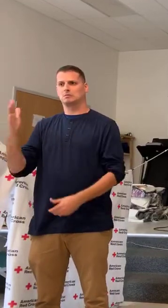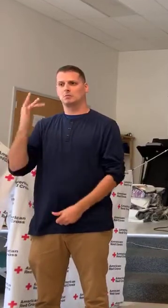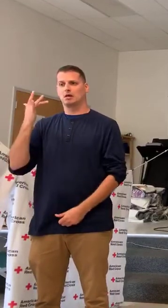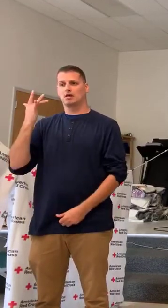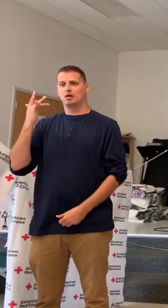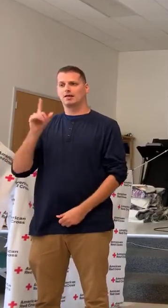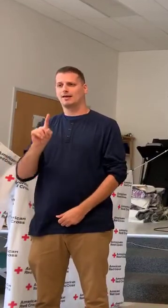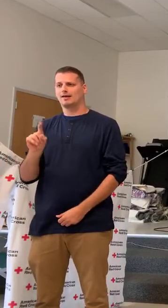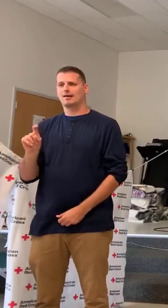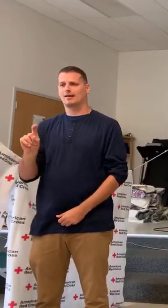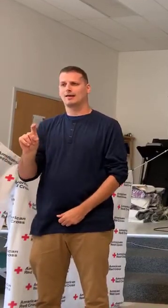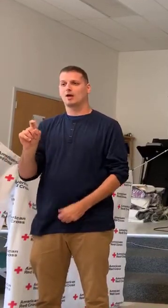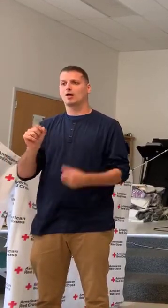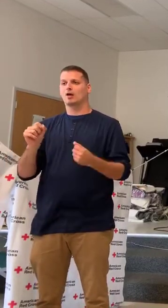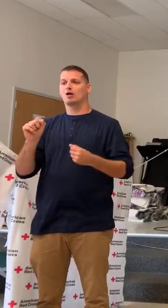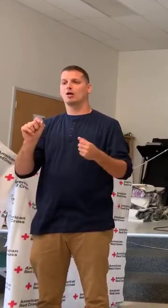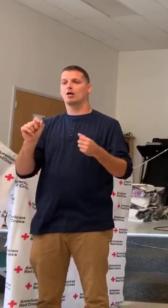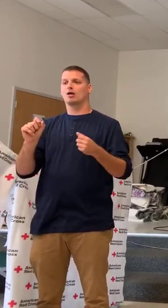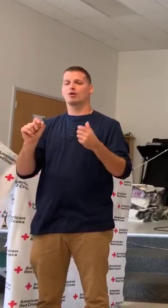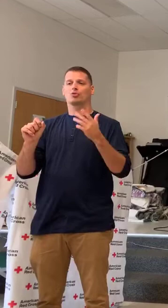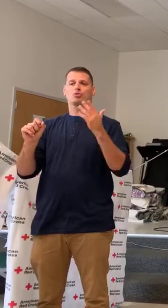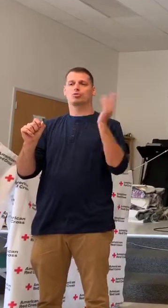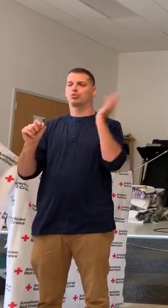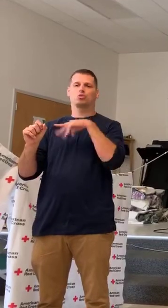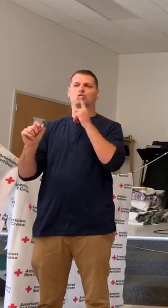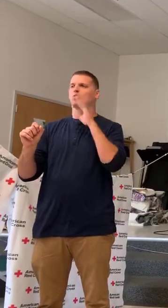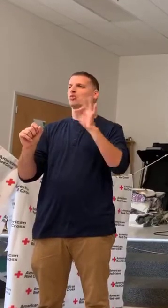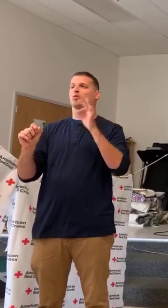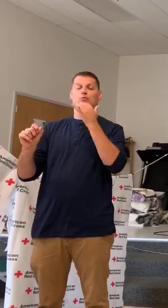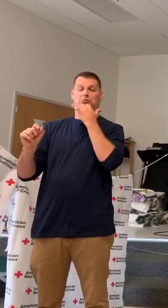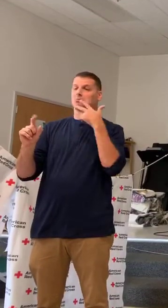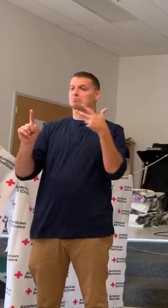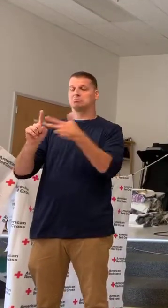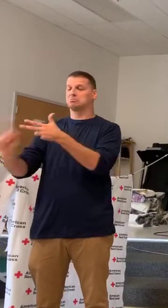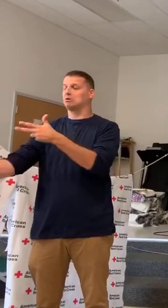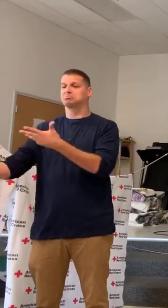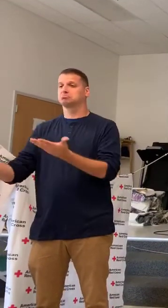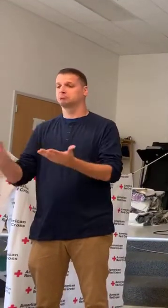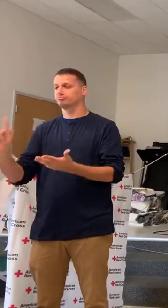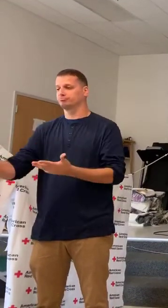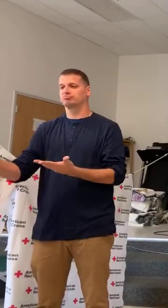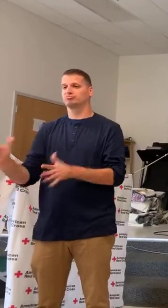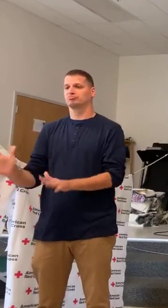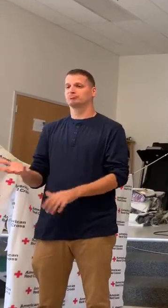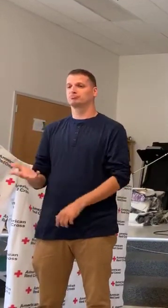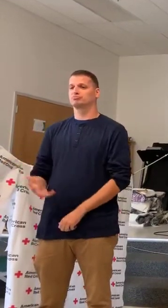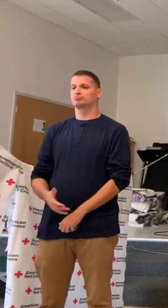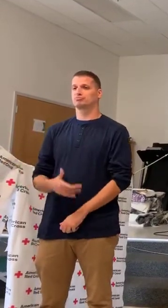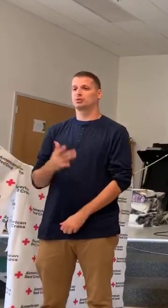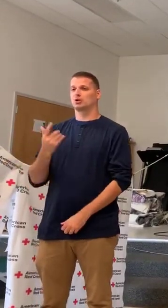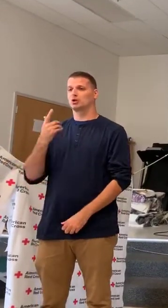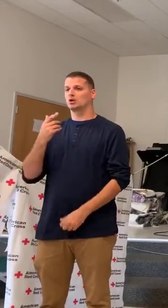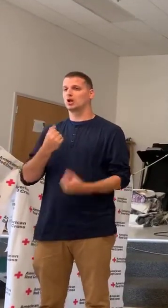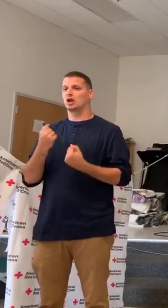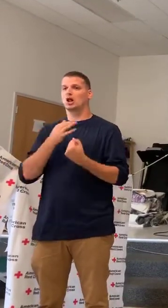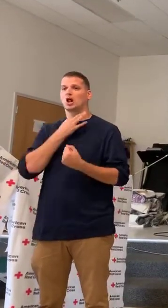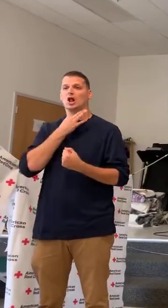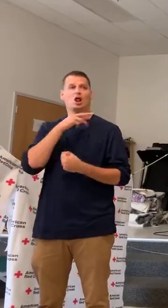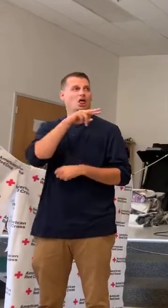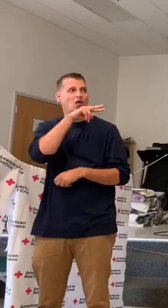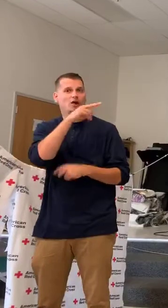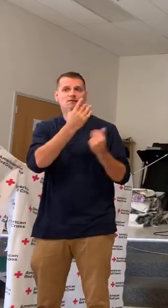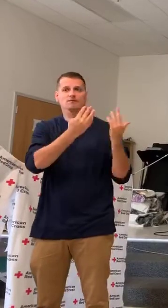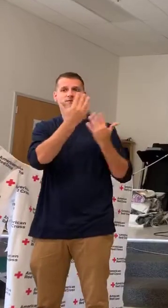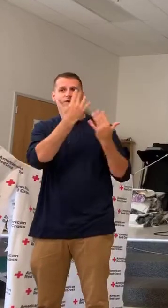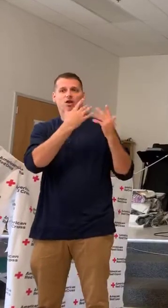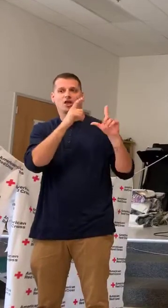of firefighters on the fire line is actually MVAs, rollovers, accidents, those type of situations, smoke, the twist engine a